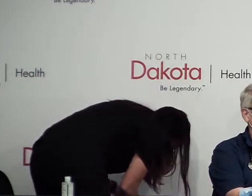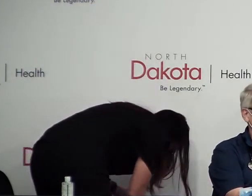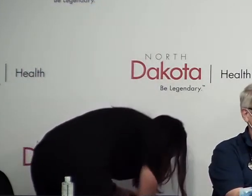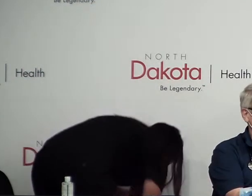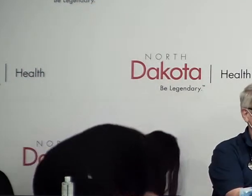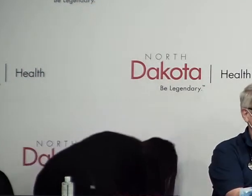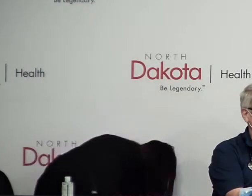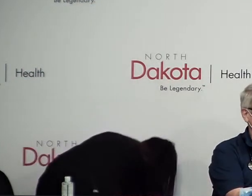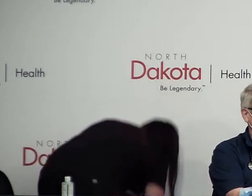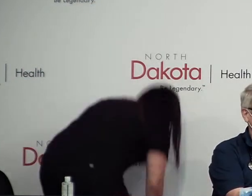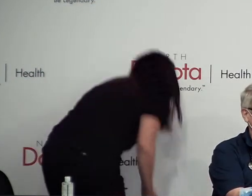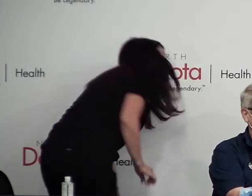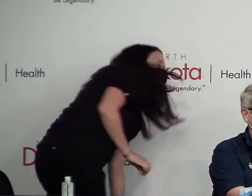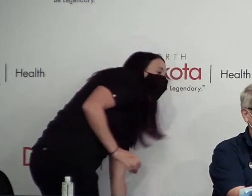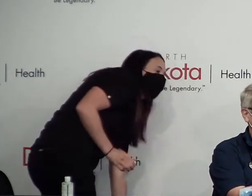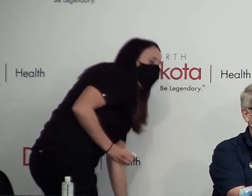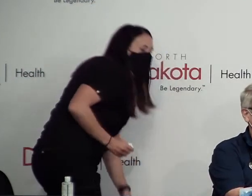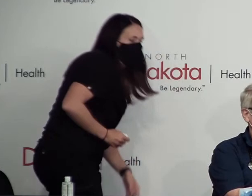Done.